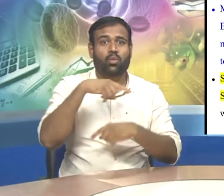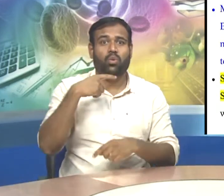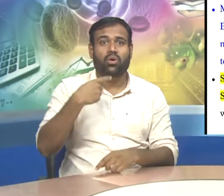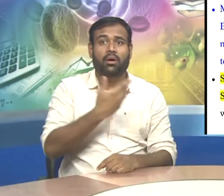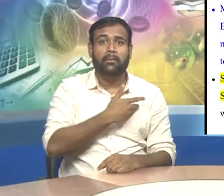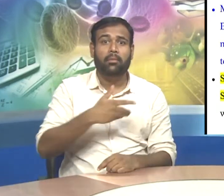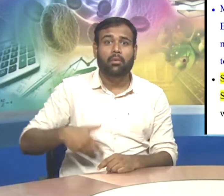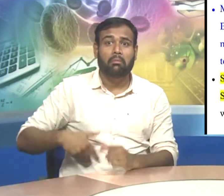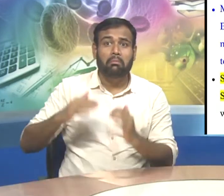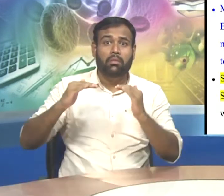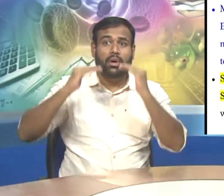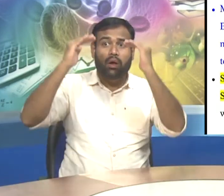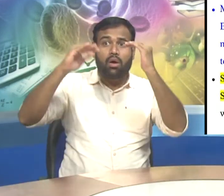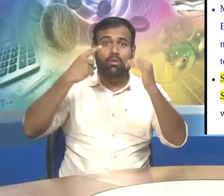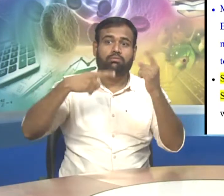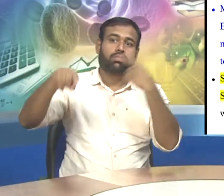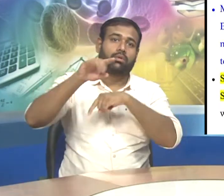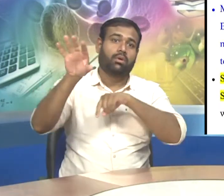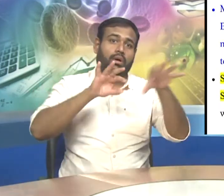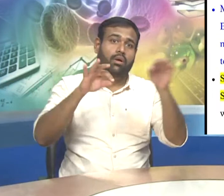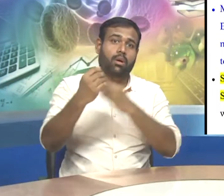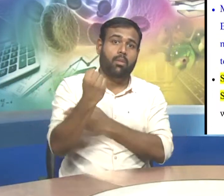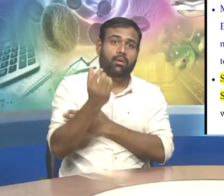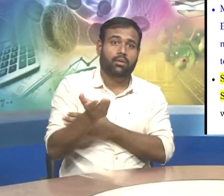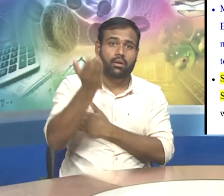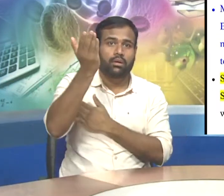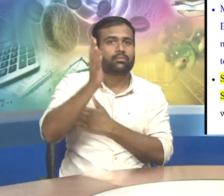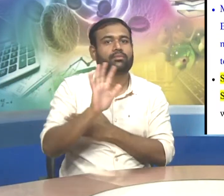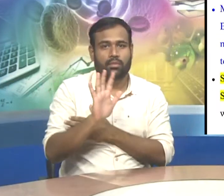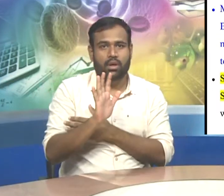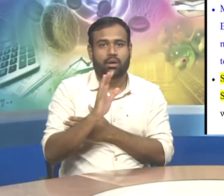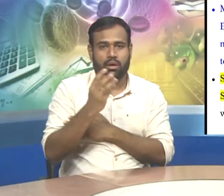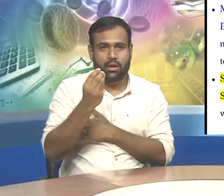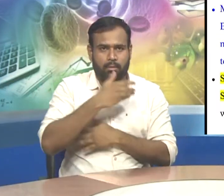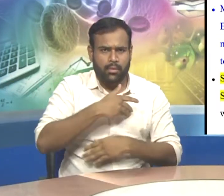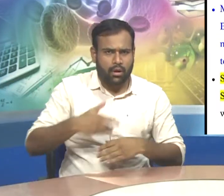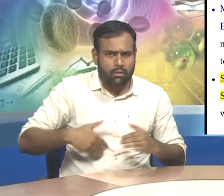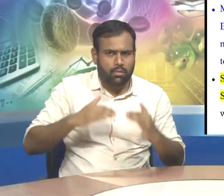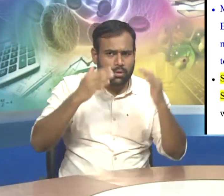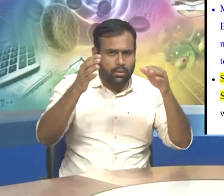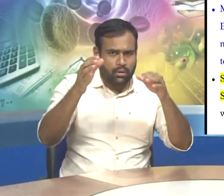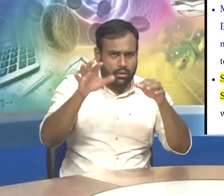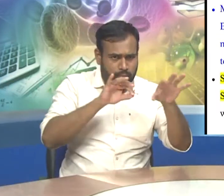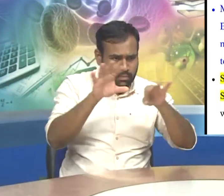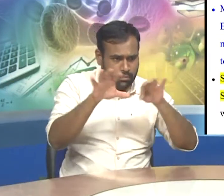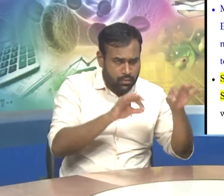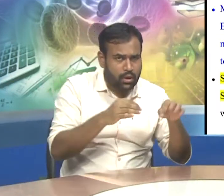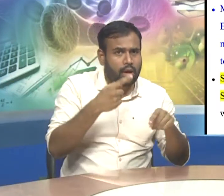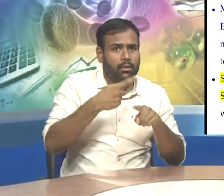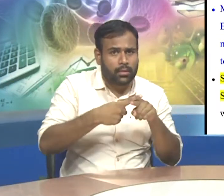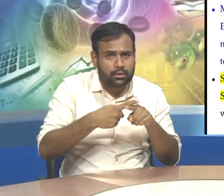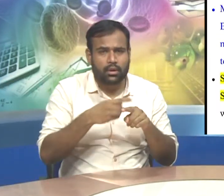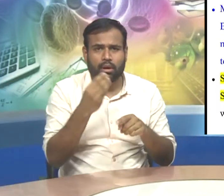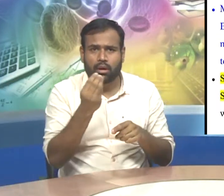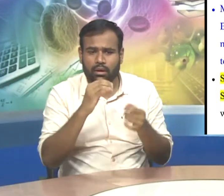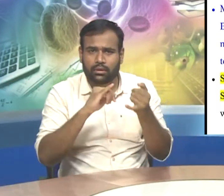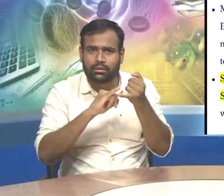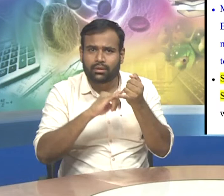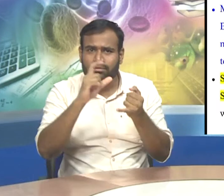Seats are reserved for SCs and in some states for STs also.